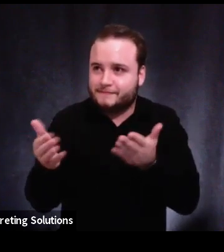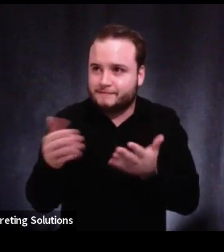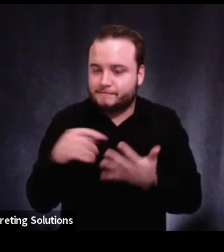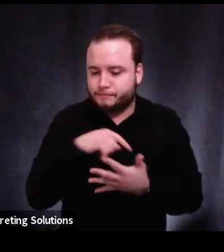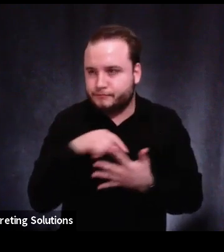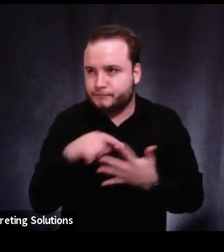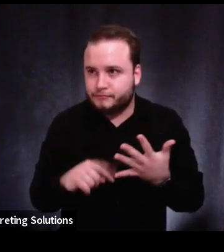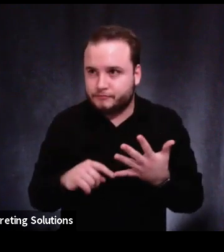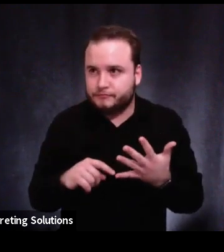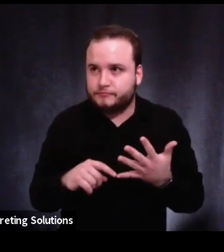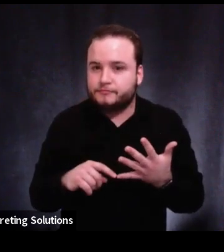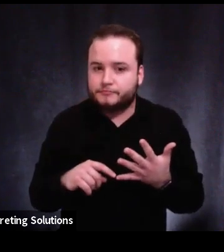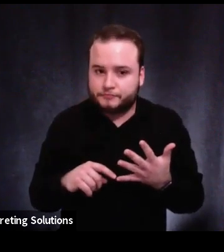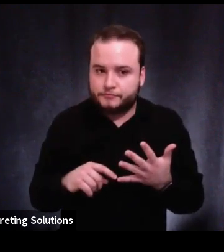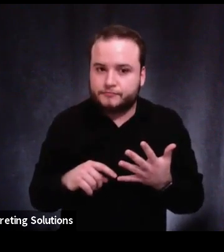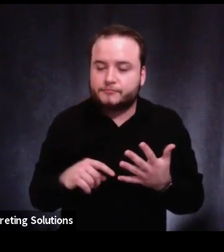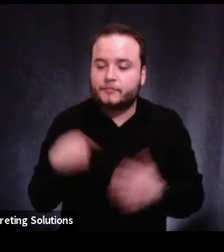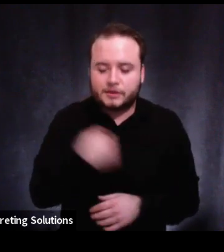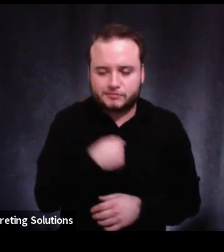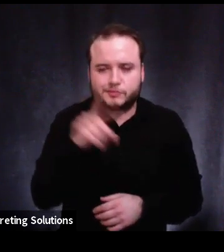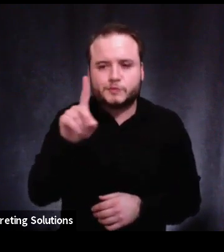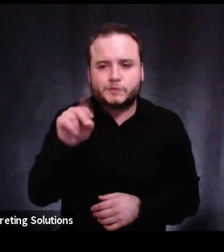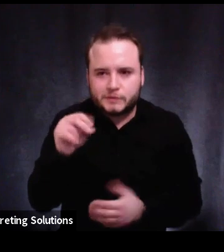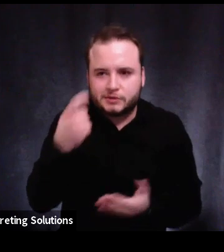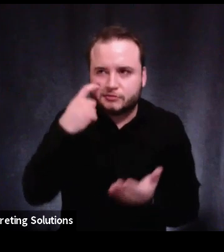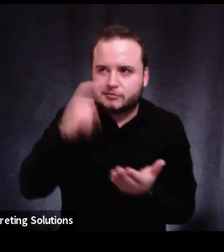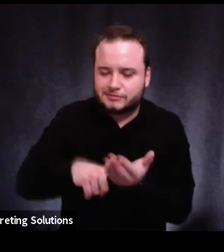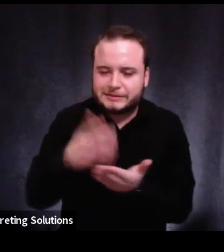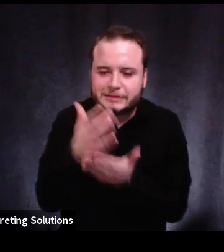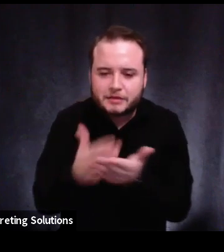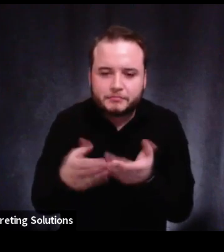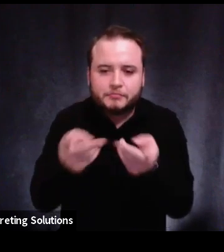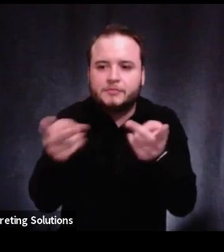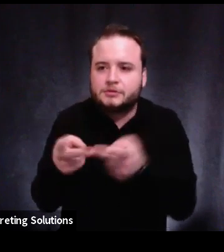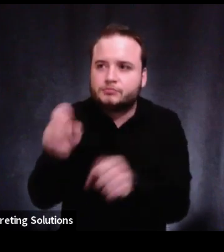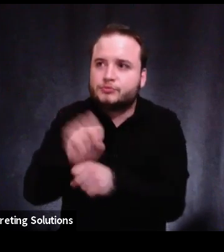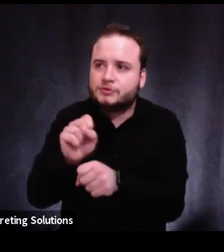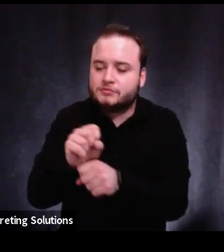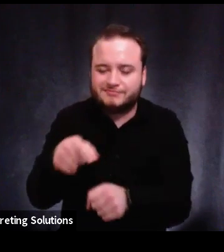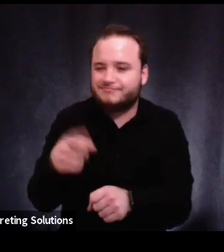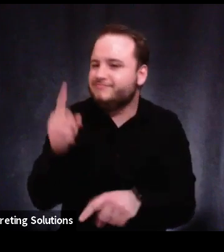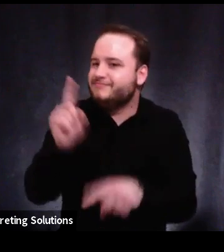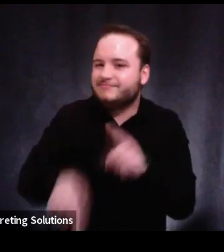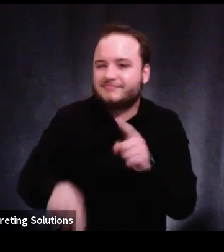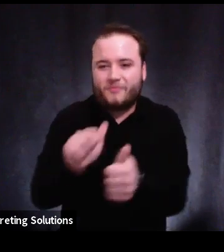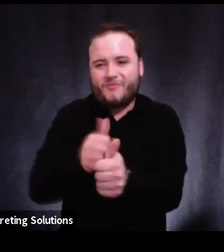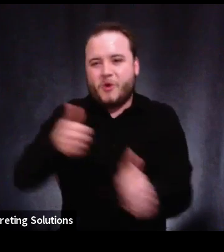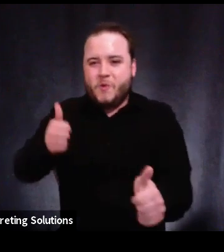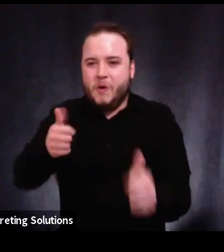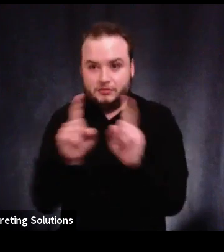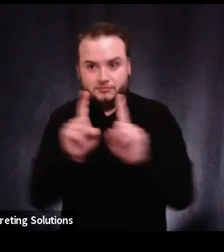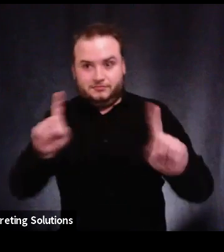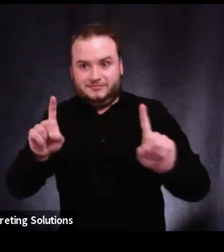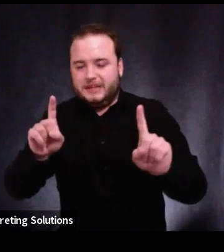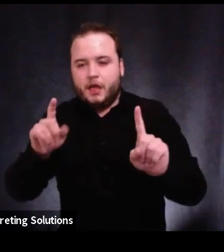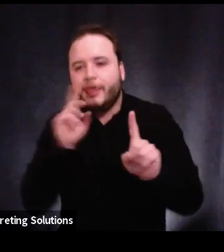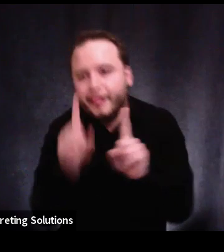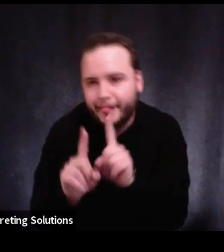those need to continue. I mean, healthcare being the classic example of that. Those need to